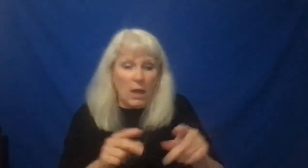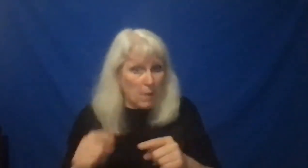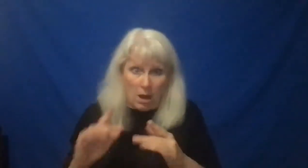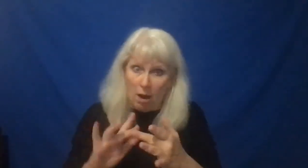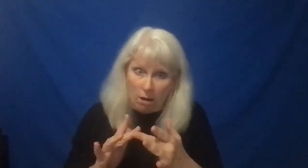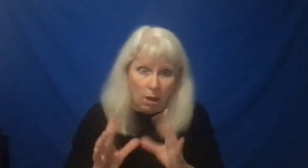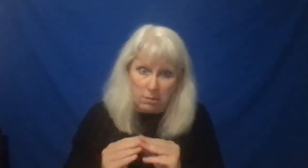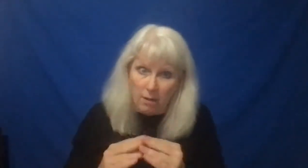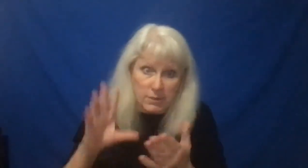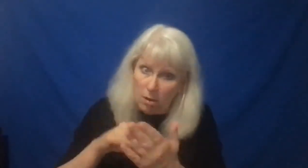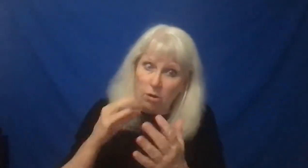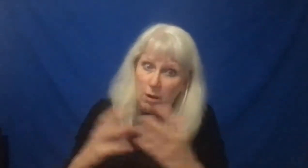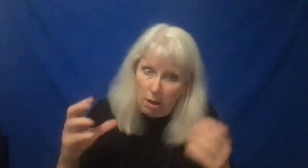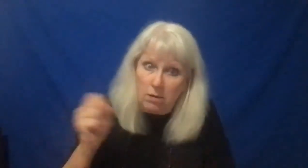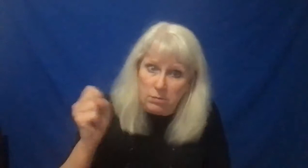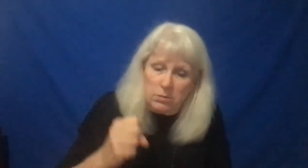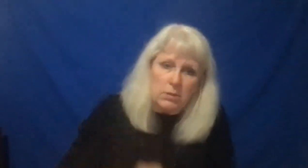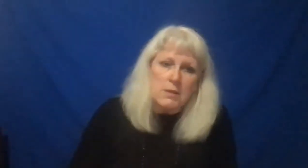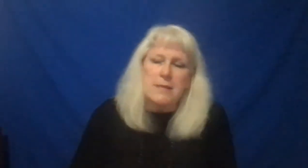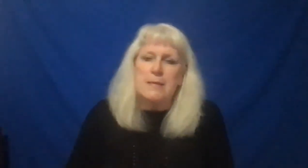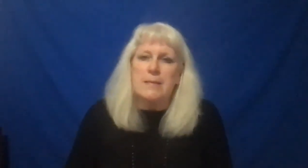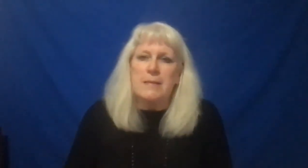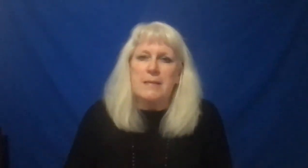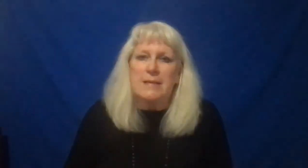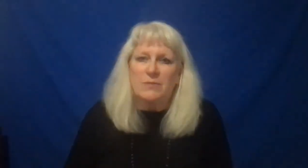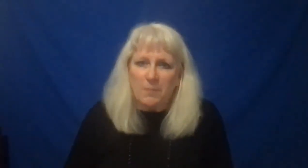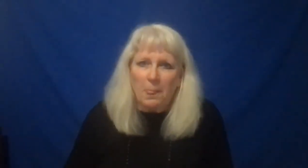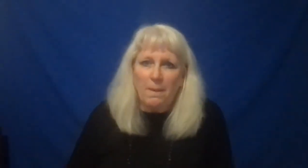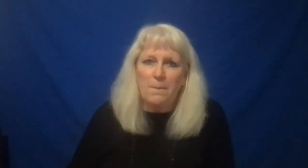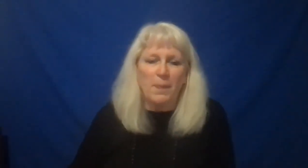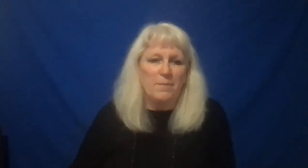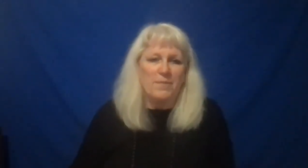conference. And one of the things that I kept saying to myself, I had